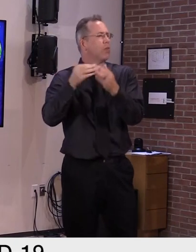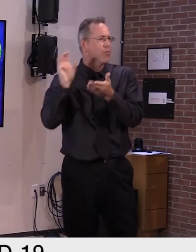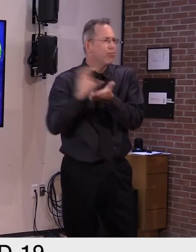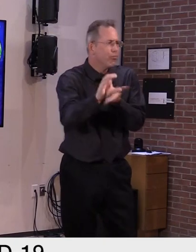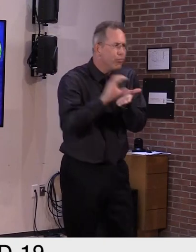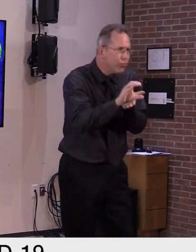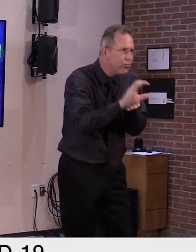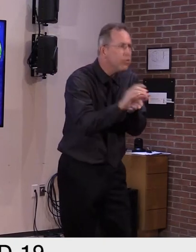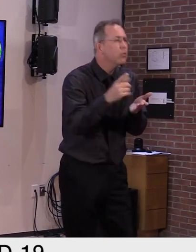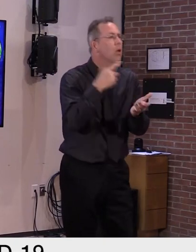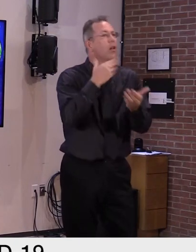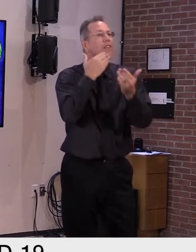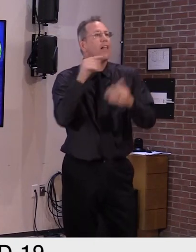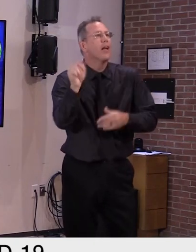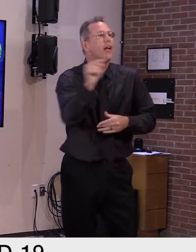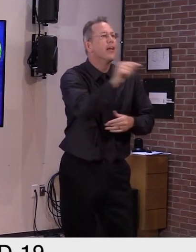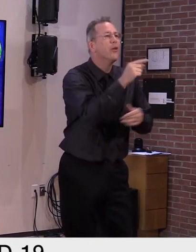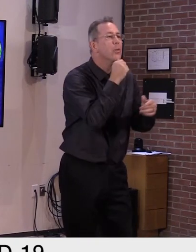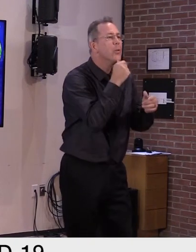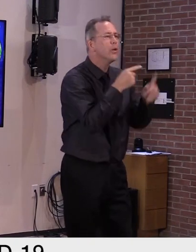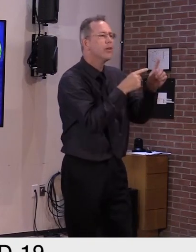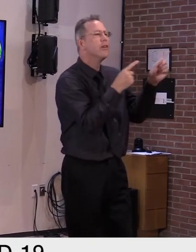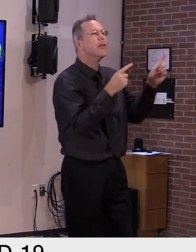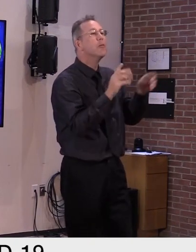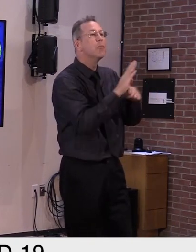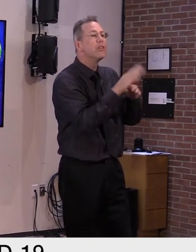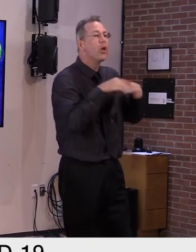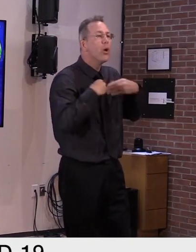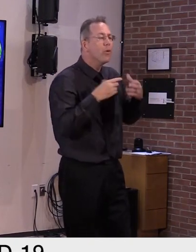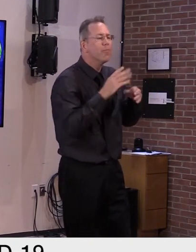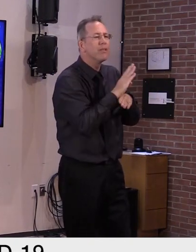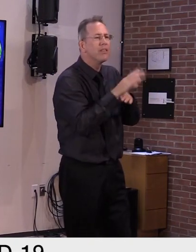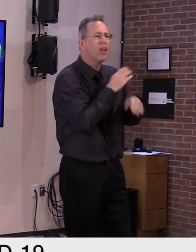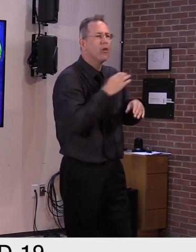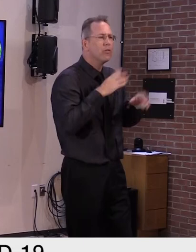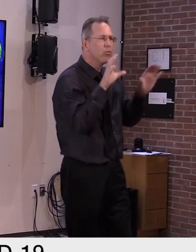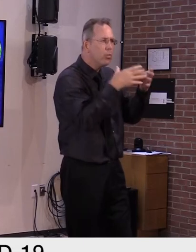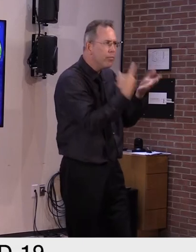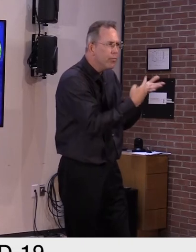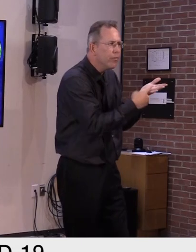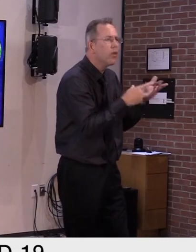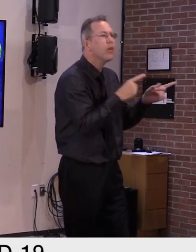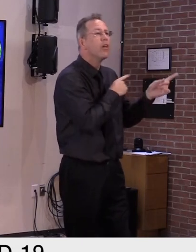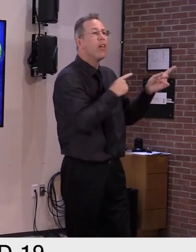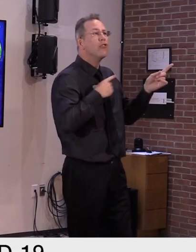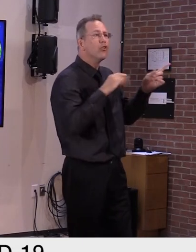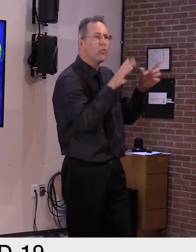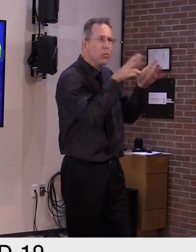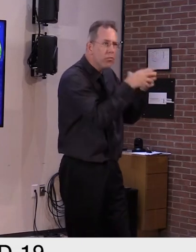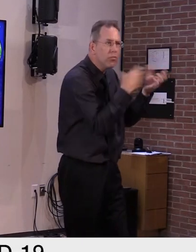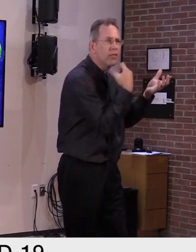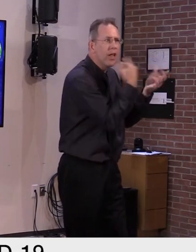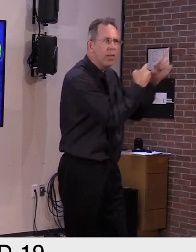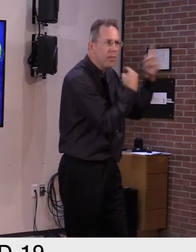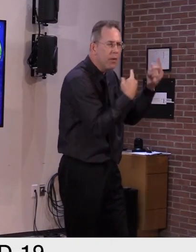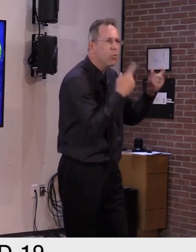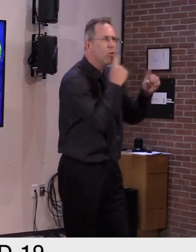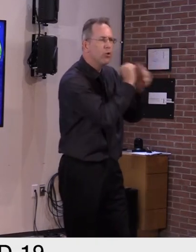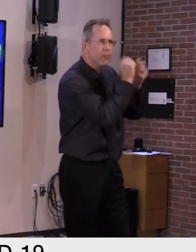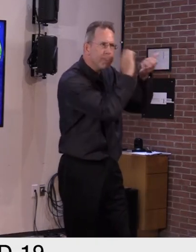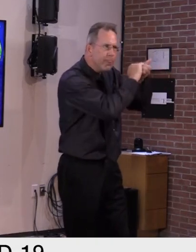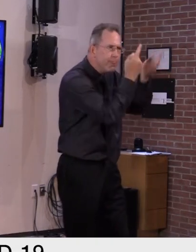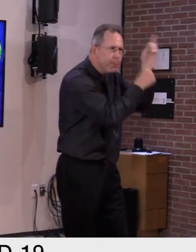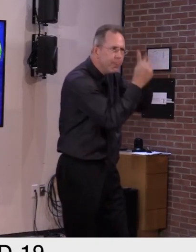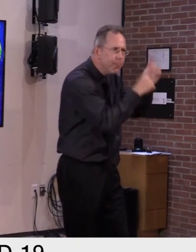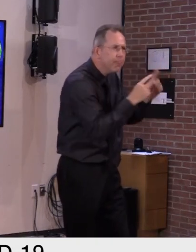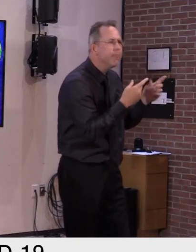working with us to help get this funding to Vermont businesses in need, and the teams at the Tax Department and the Agency of